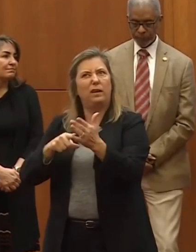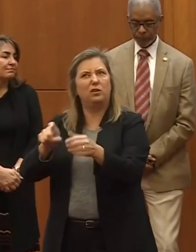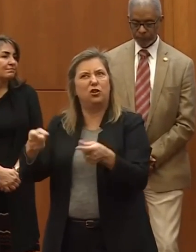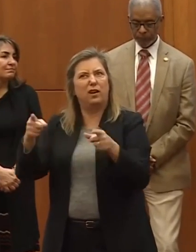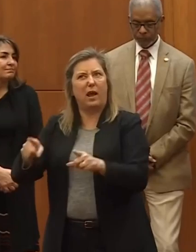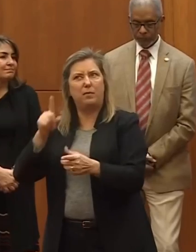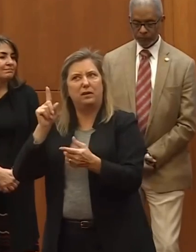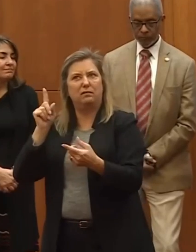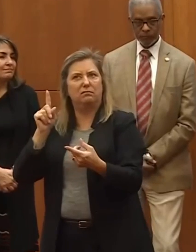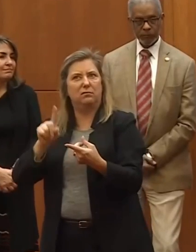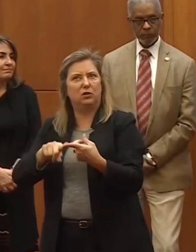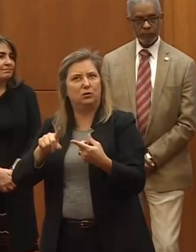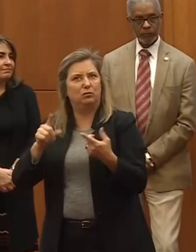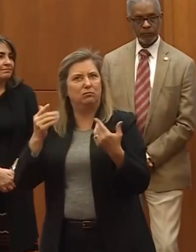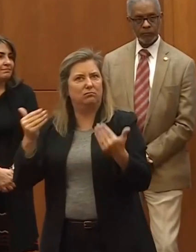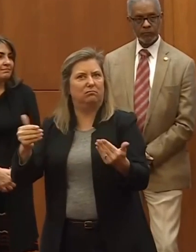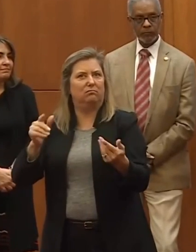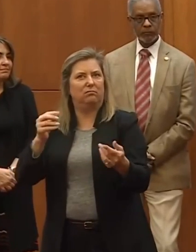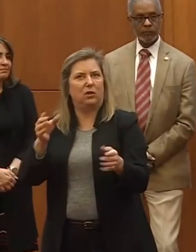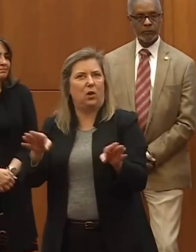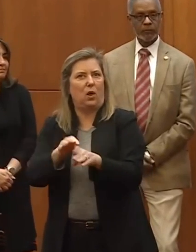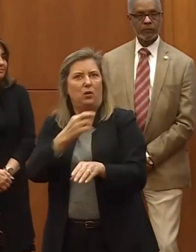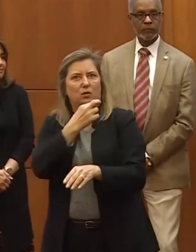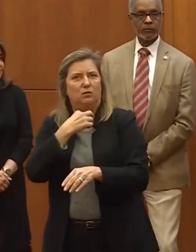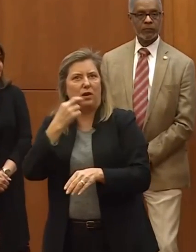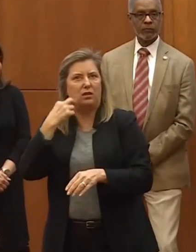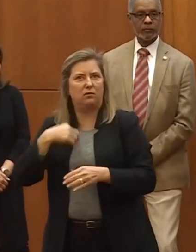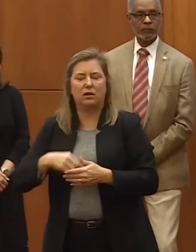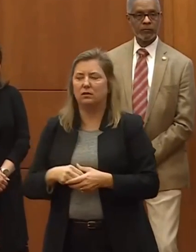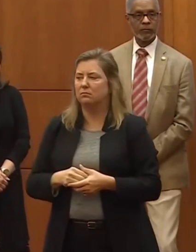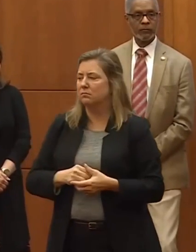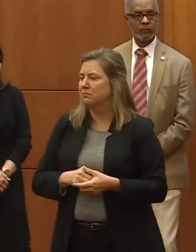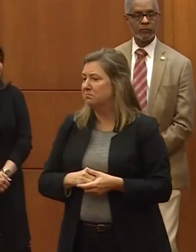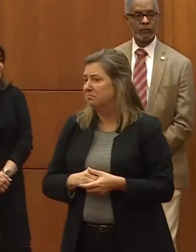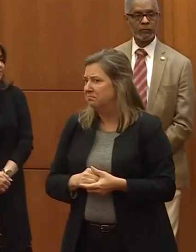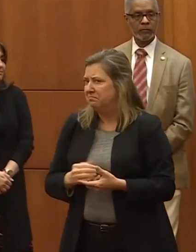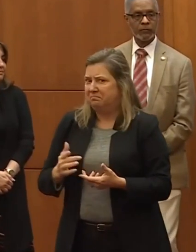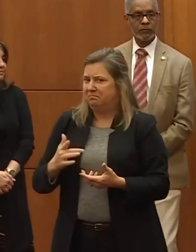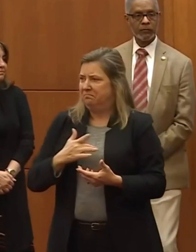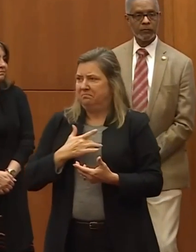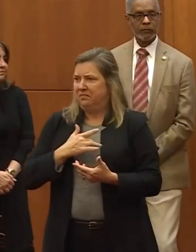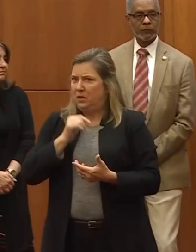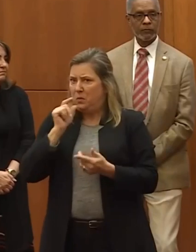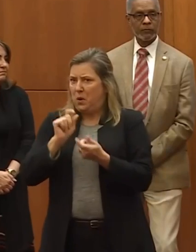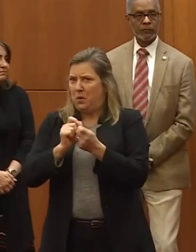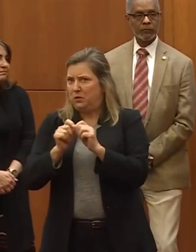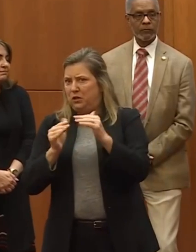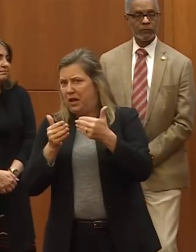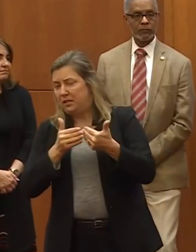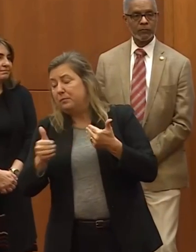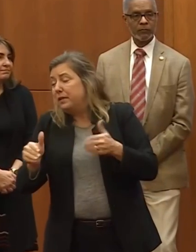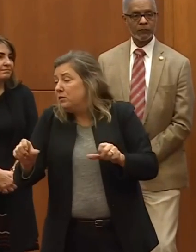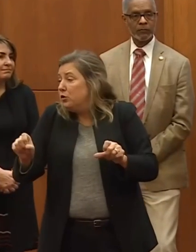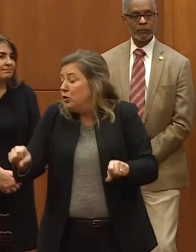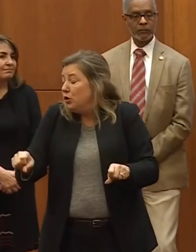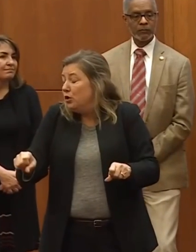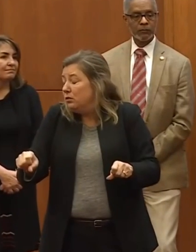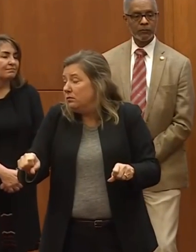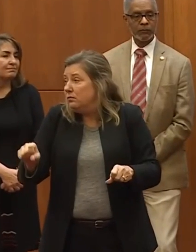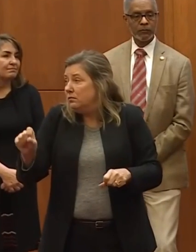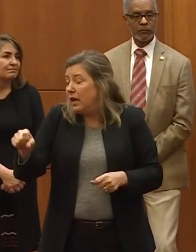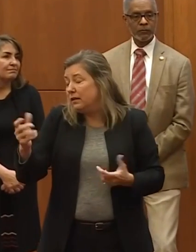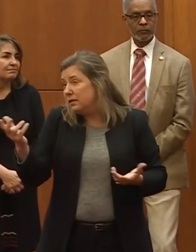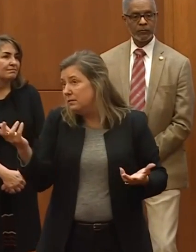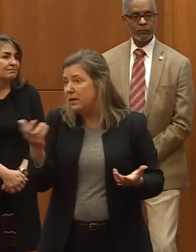I don't think that we'll change from where we are today. I mean, there's always that possibility, but you know, I'm going to use a